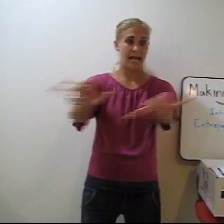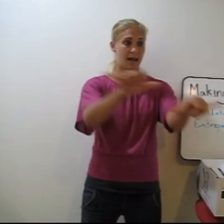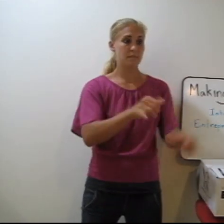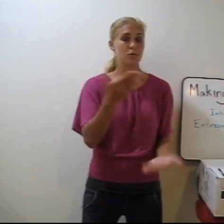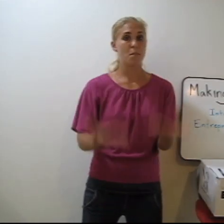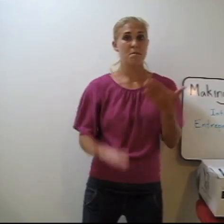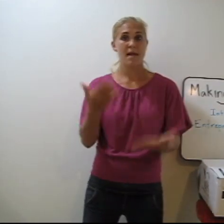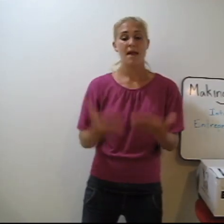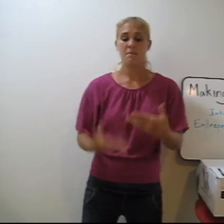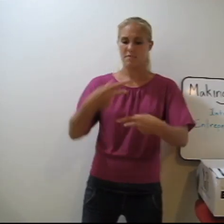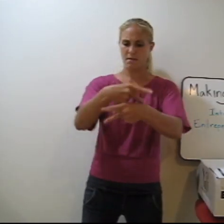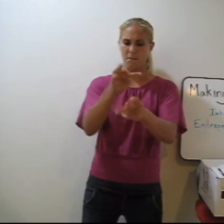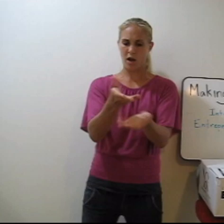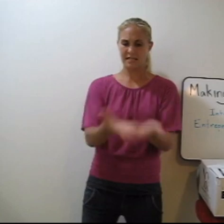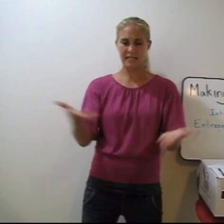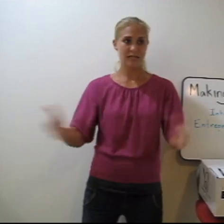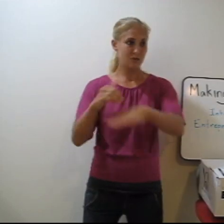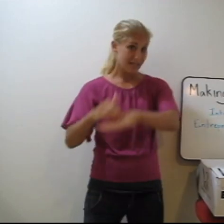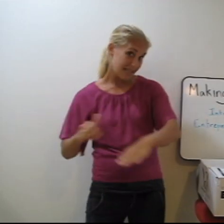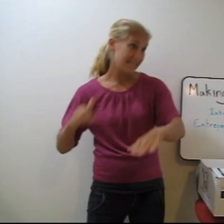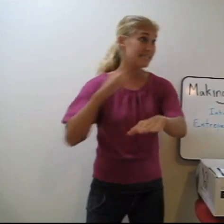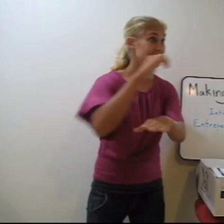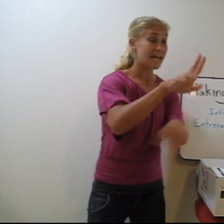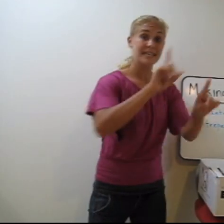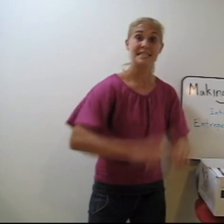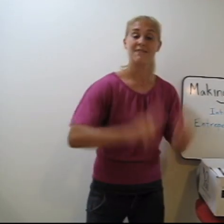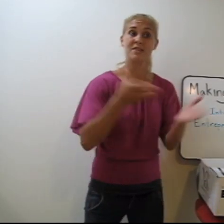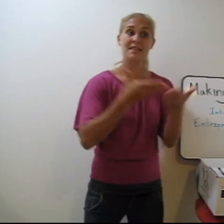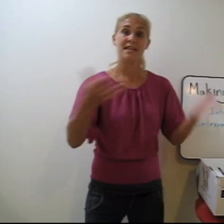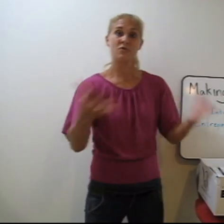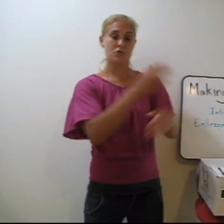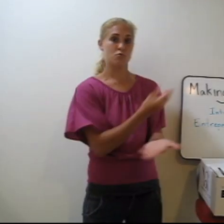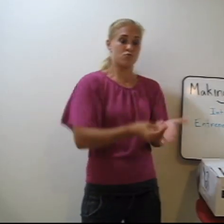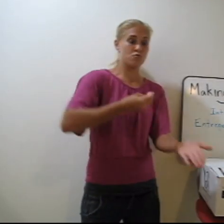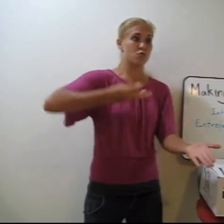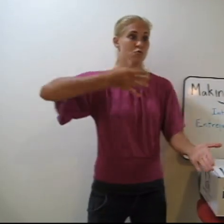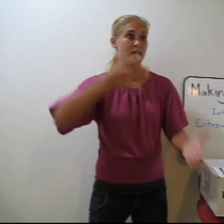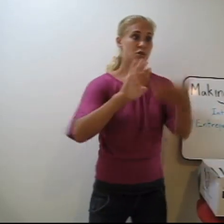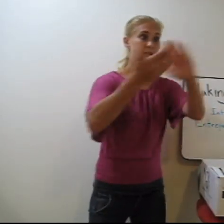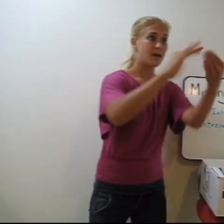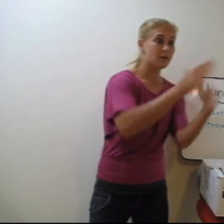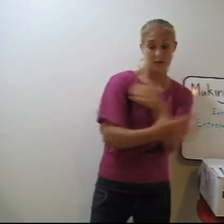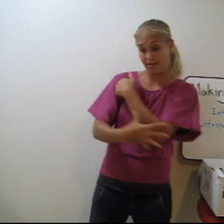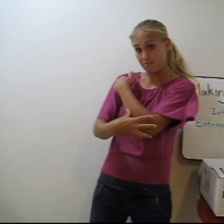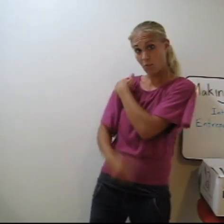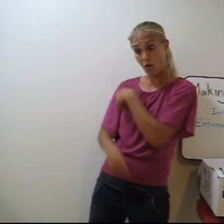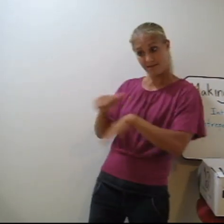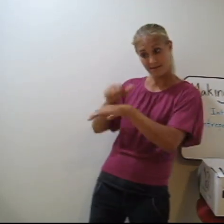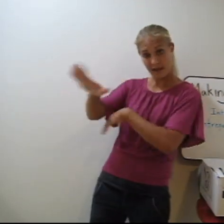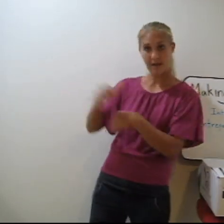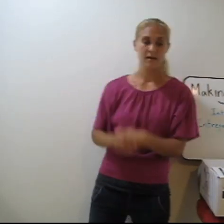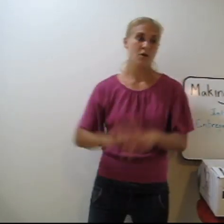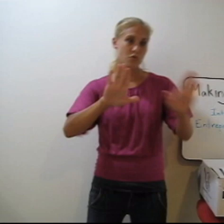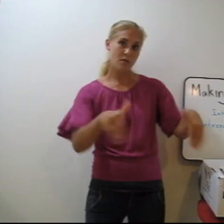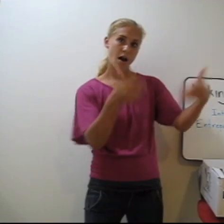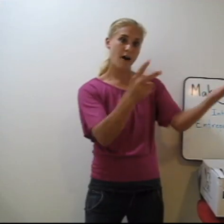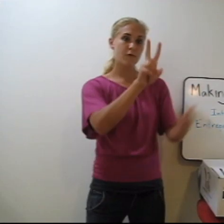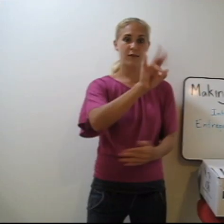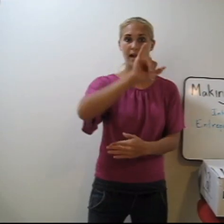services? Do they ship different products into rich neighborhoods than they do poor ones? Do they offer VIP products exclusively available